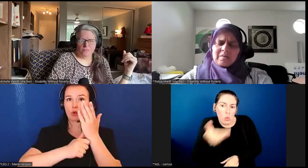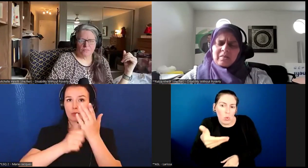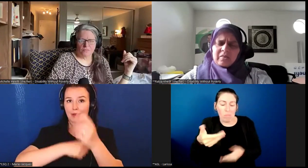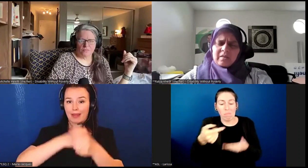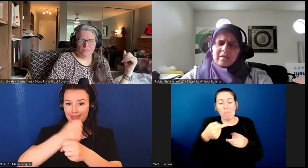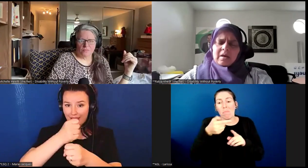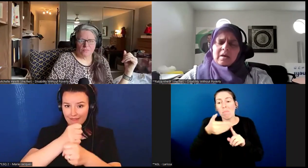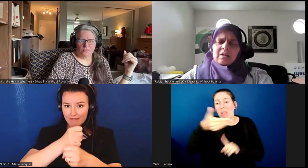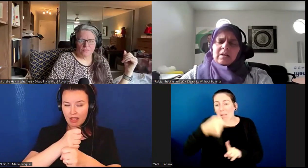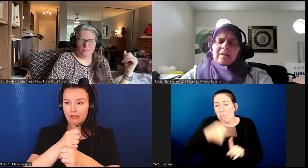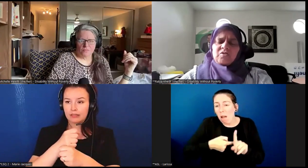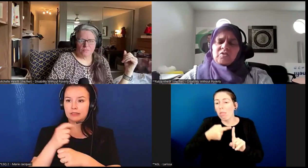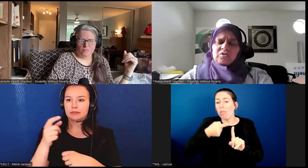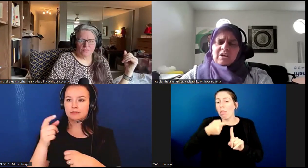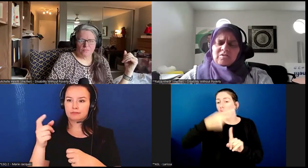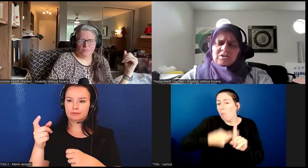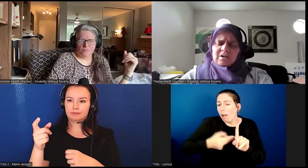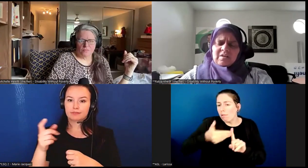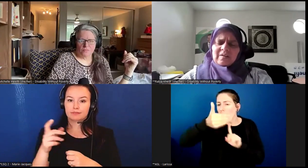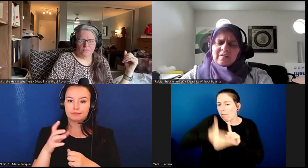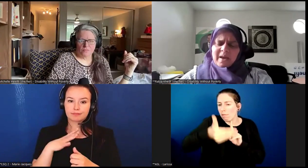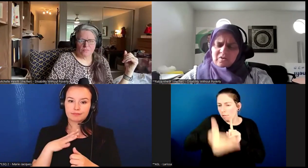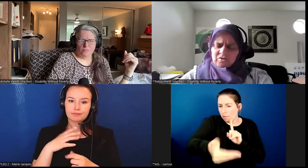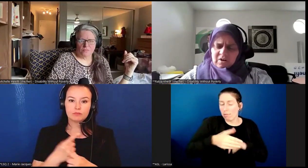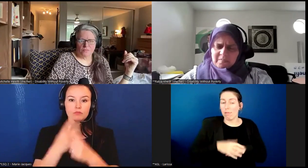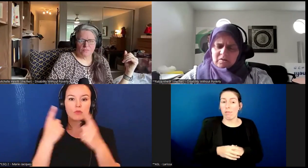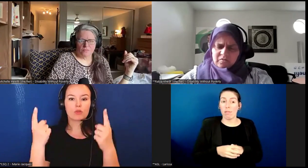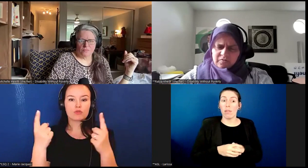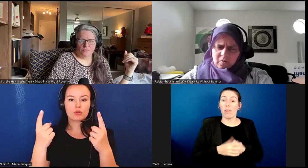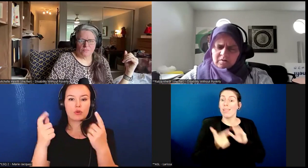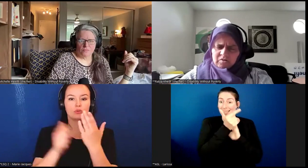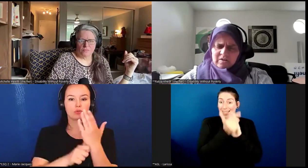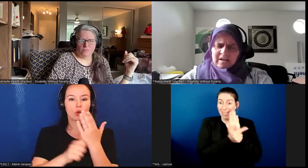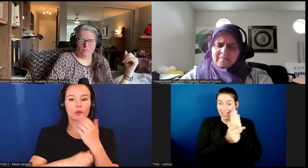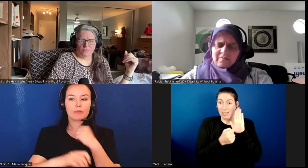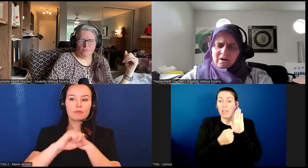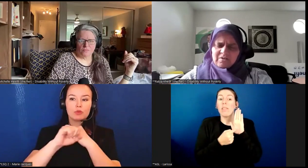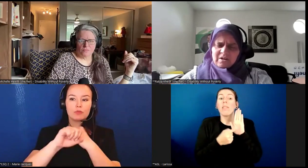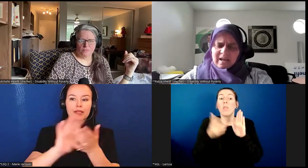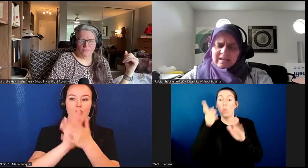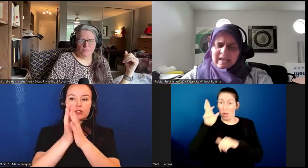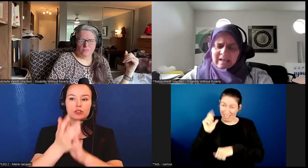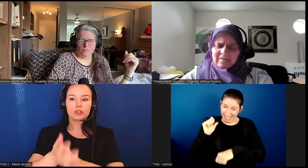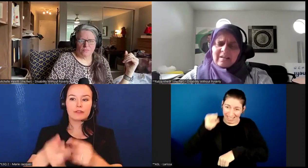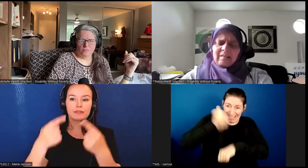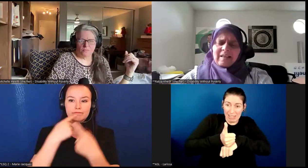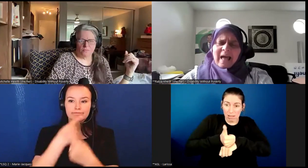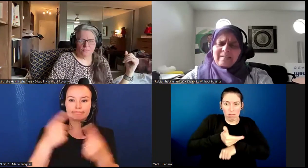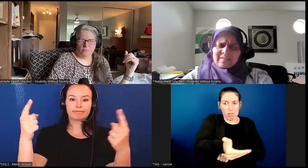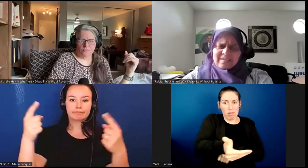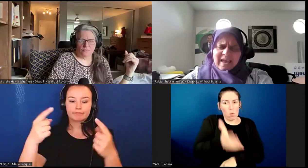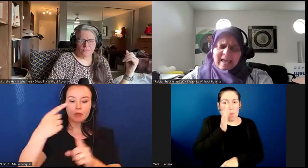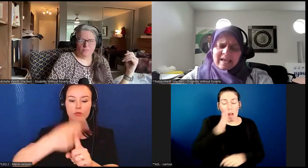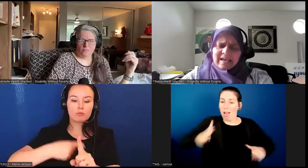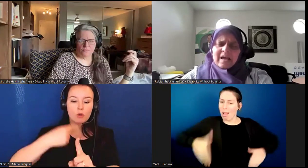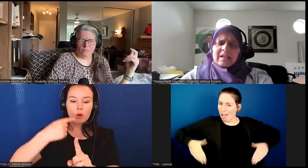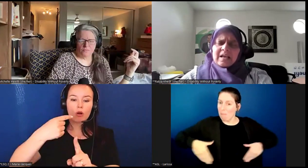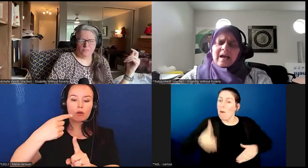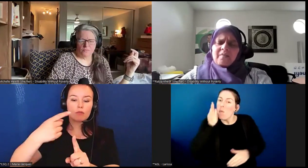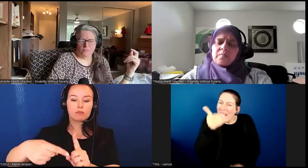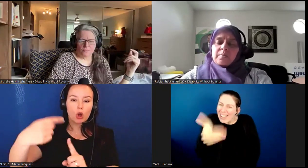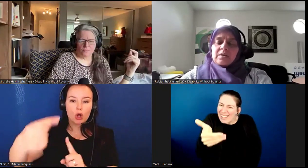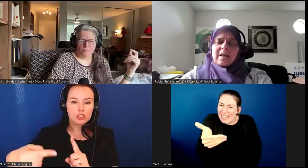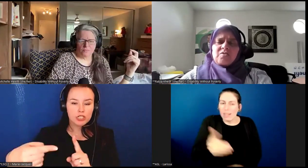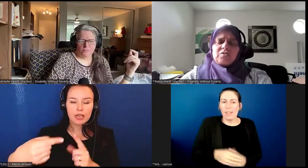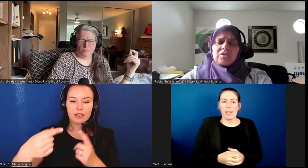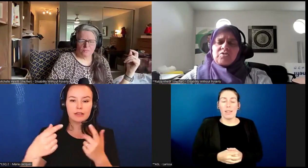next month. The legislation is expected to come into force. They have not done that yet. And the last day they